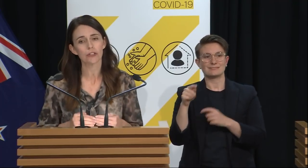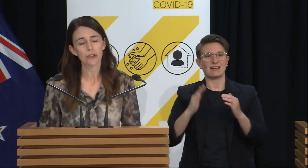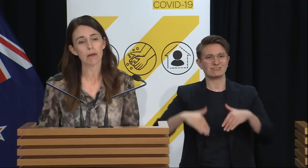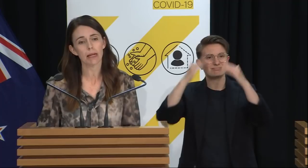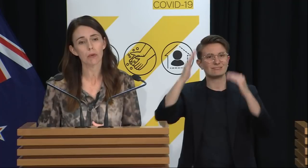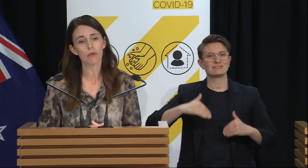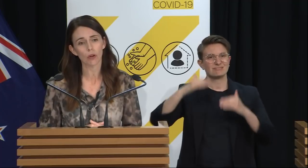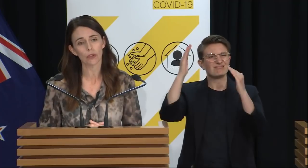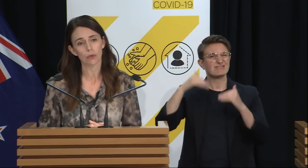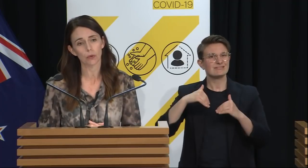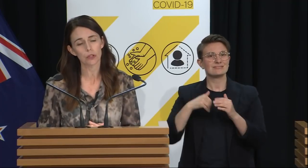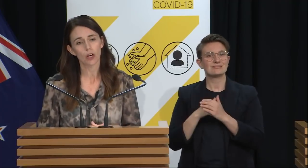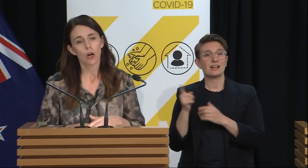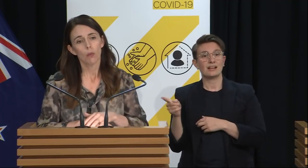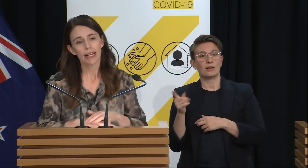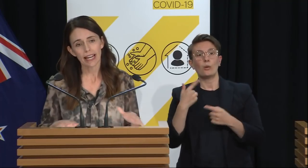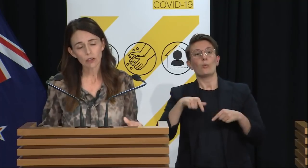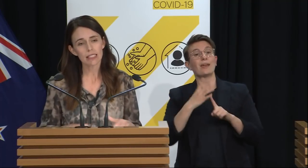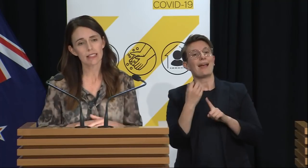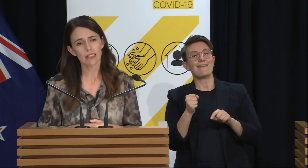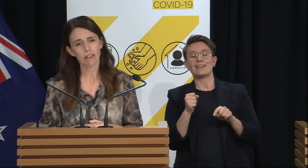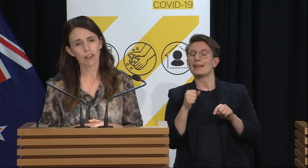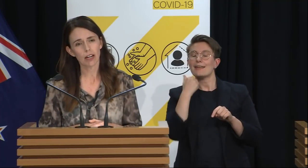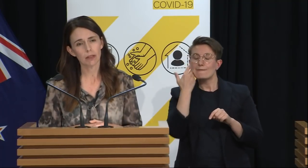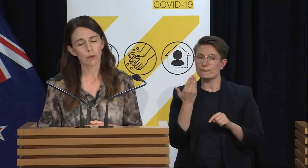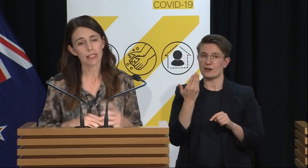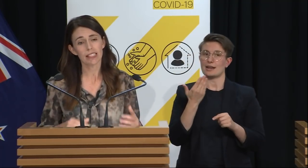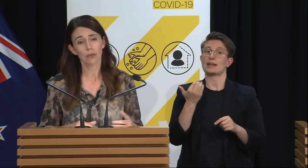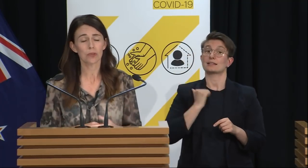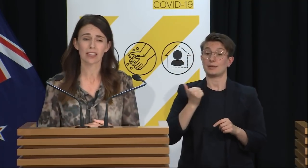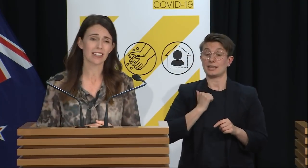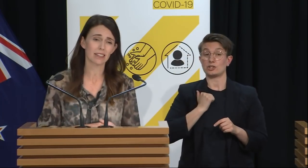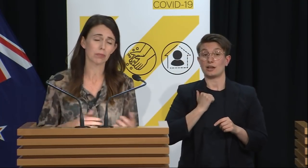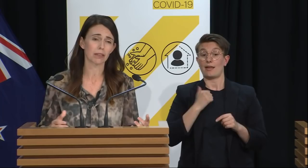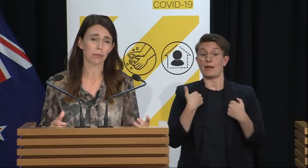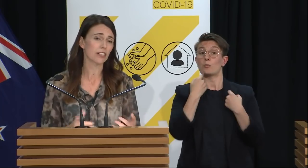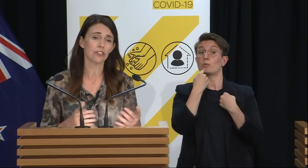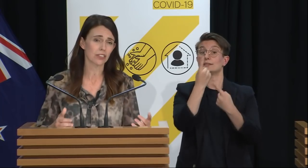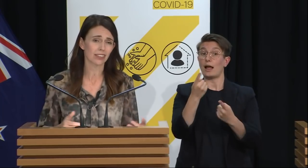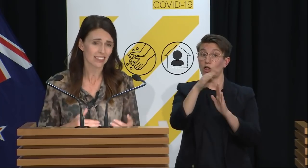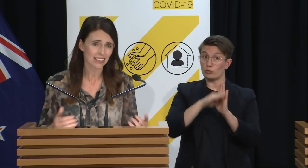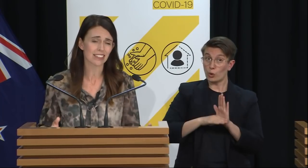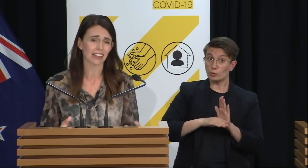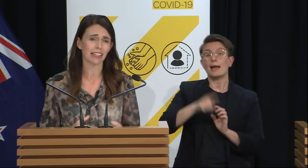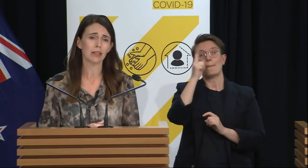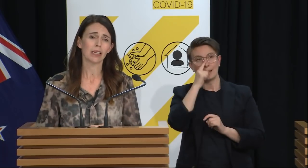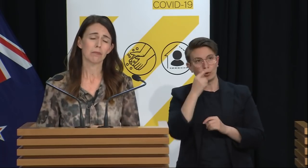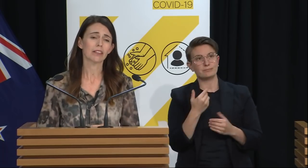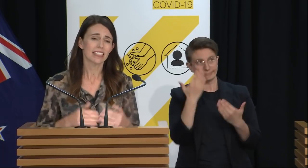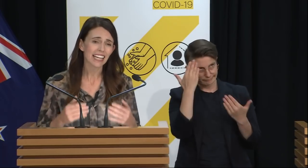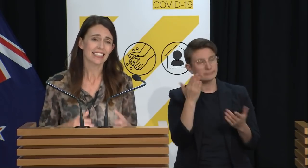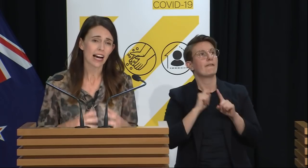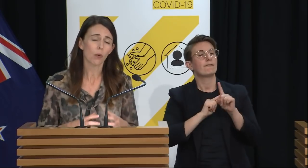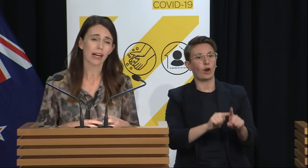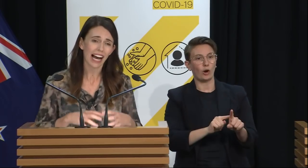that when we do that, people follow the rules. We cannot exist in an environment where we set rules and they simply breached consistently,